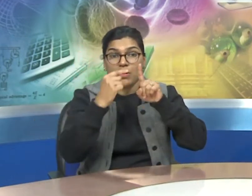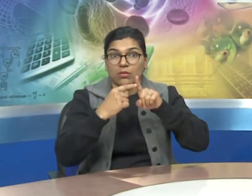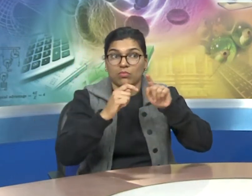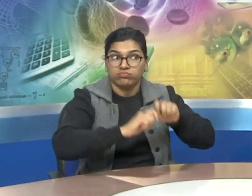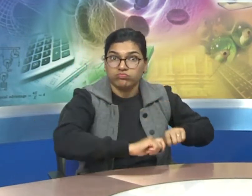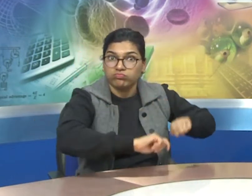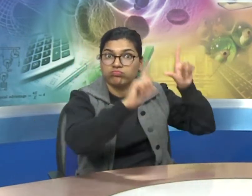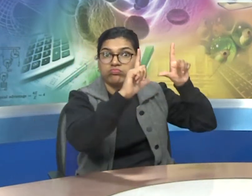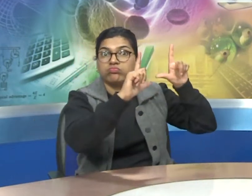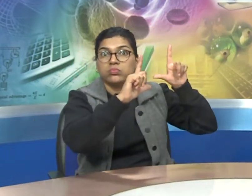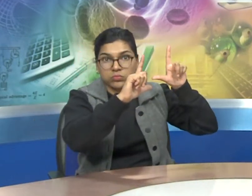Presentation.